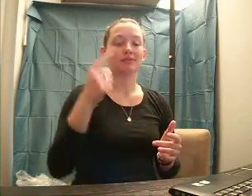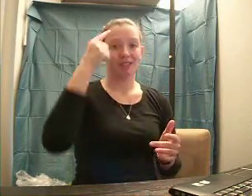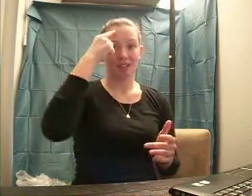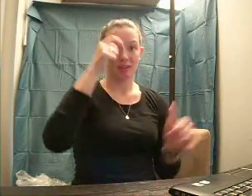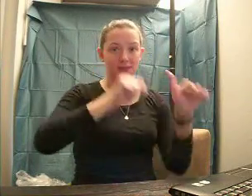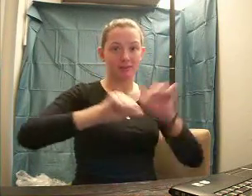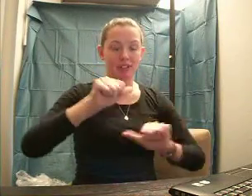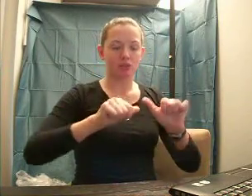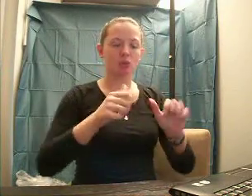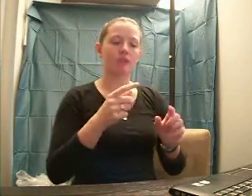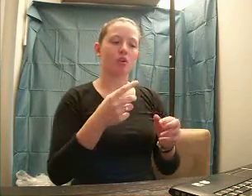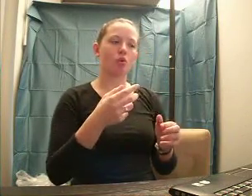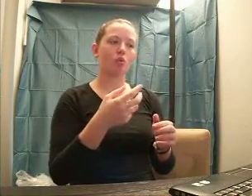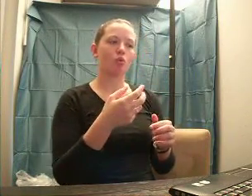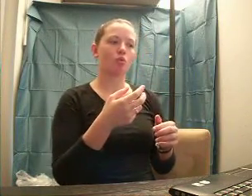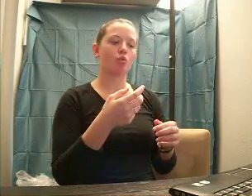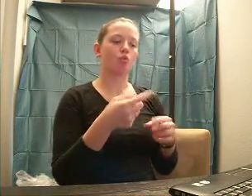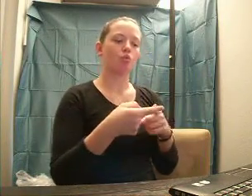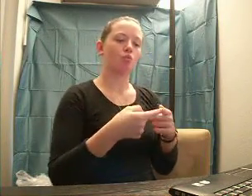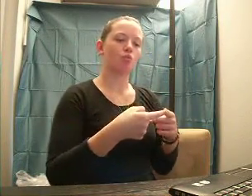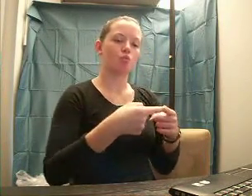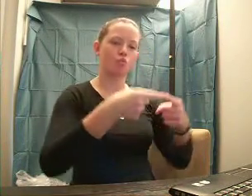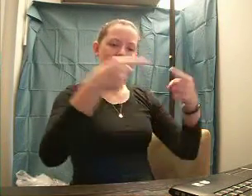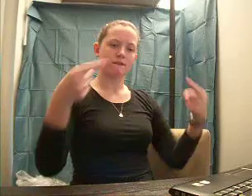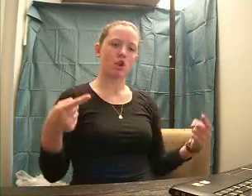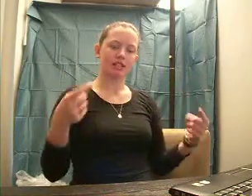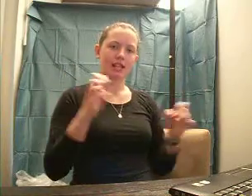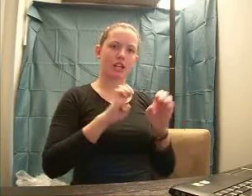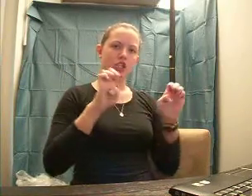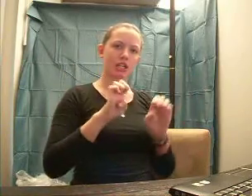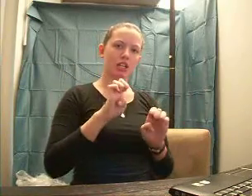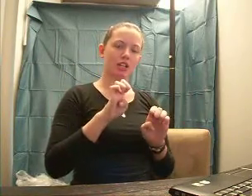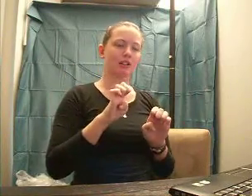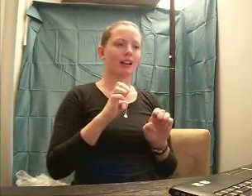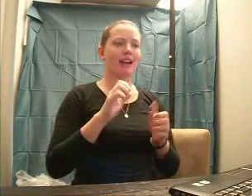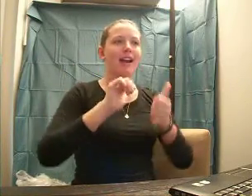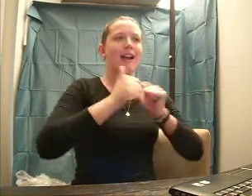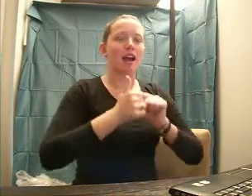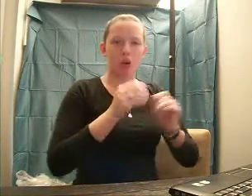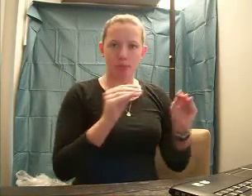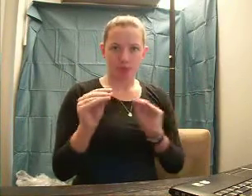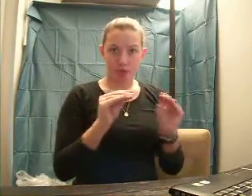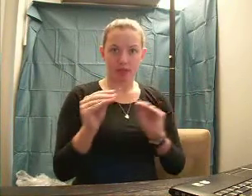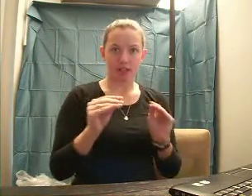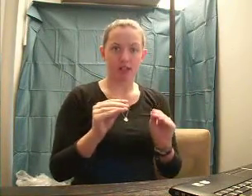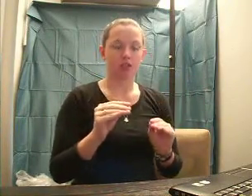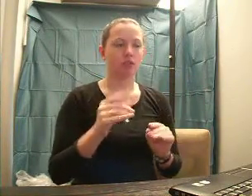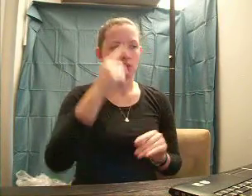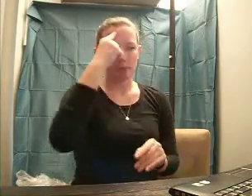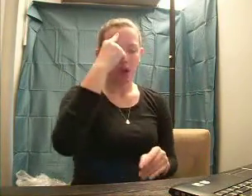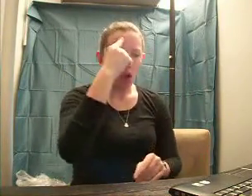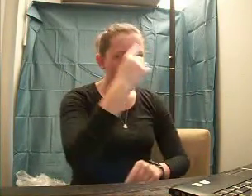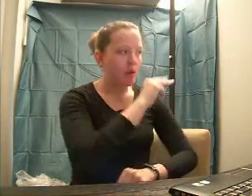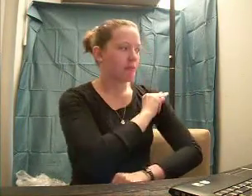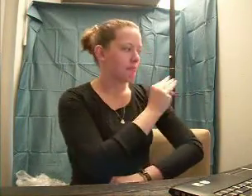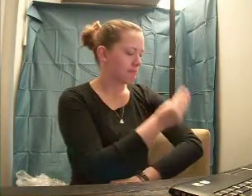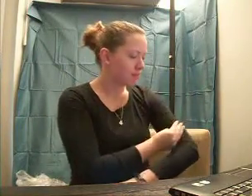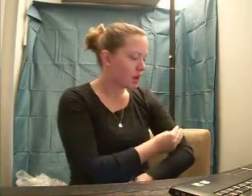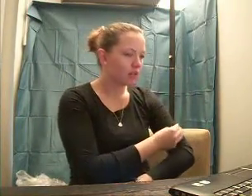movement. And it sounds like an easy problem. You send a command down, it causes muscles to contract, your arm or body moves, and you get sensory